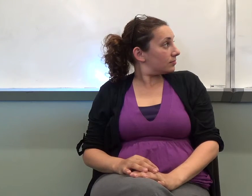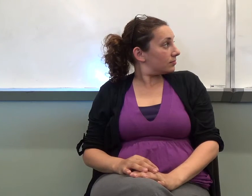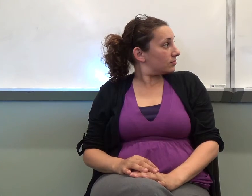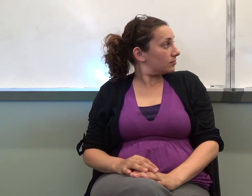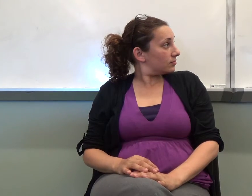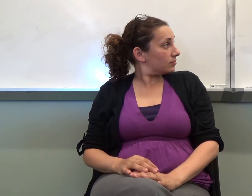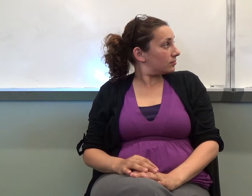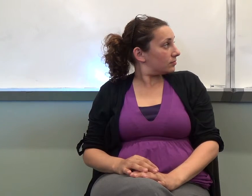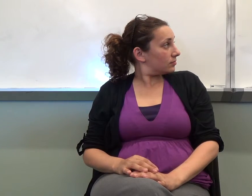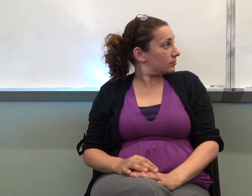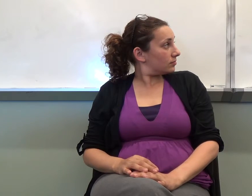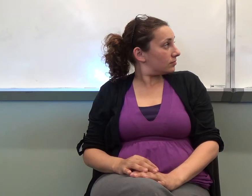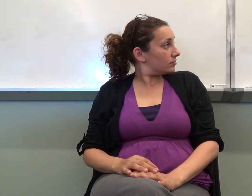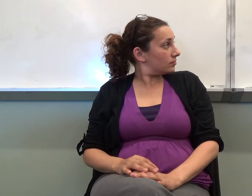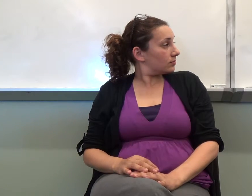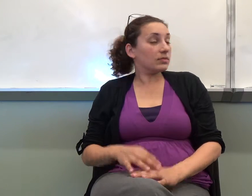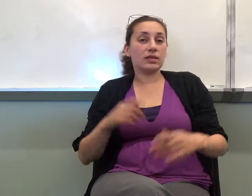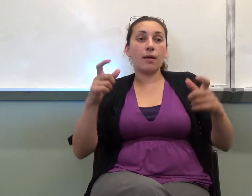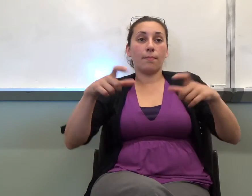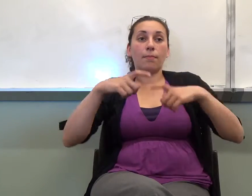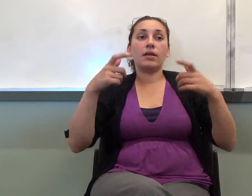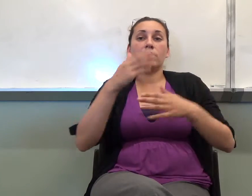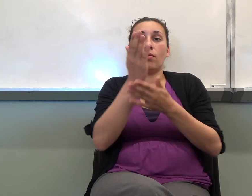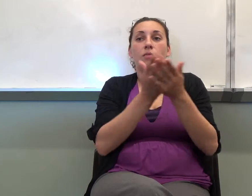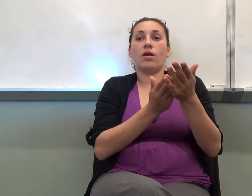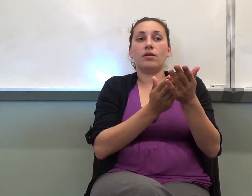So that's the biggest chunk, as a matter of fact, is rent.